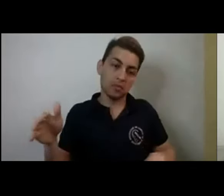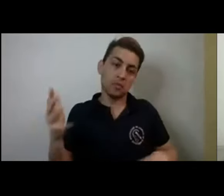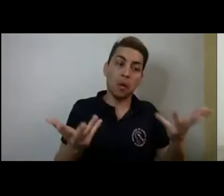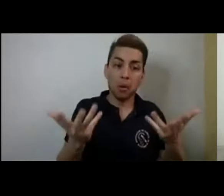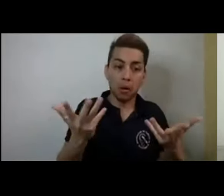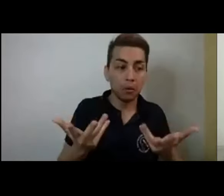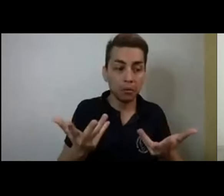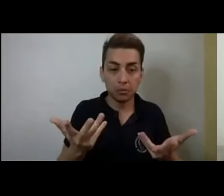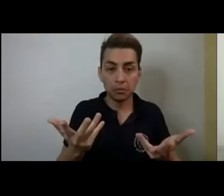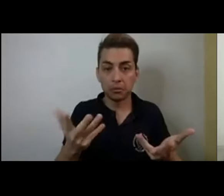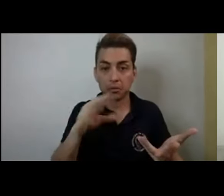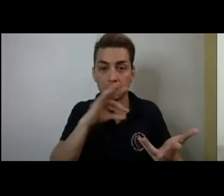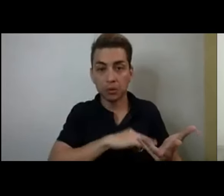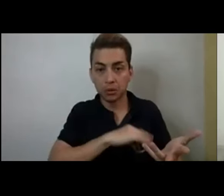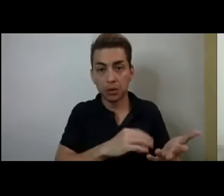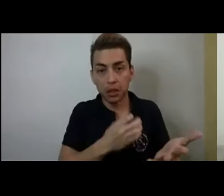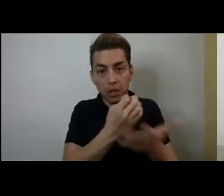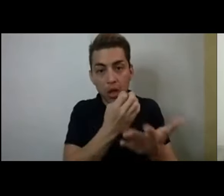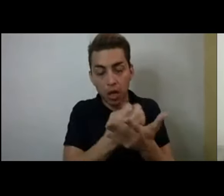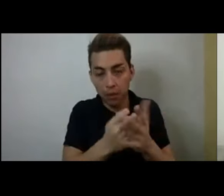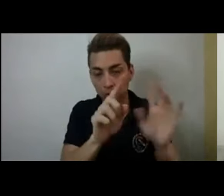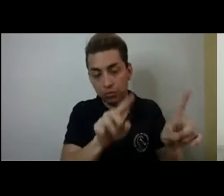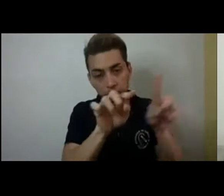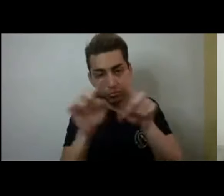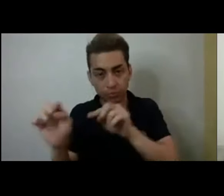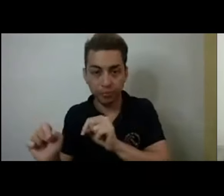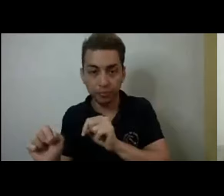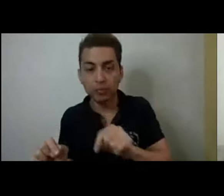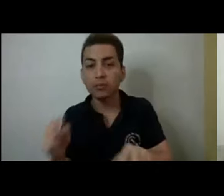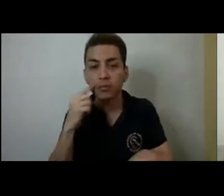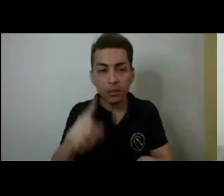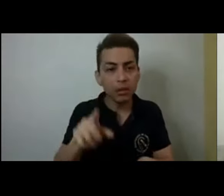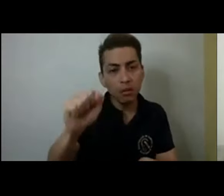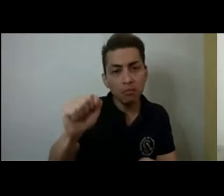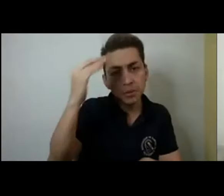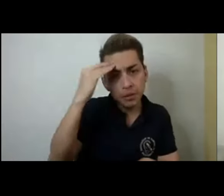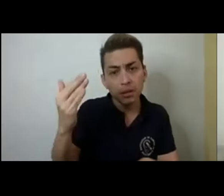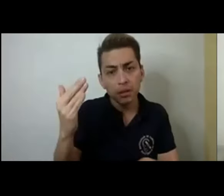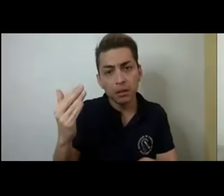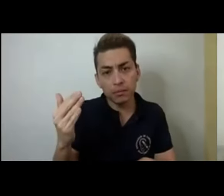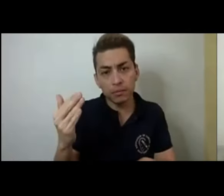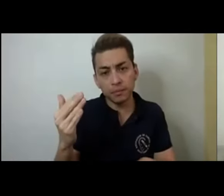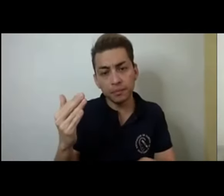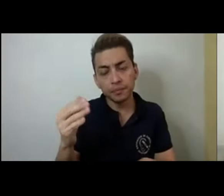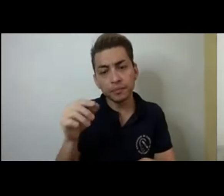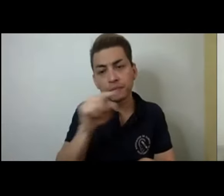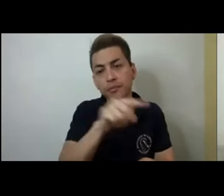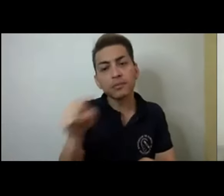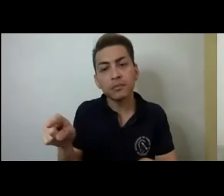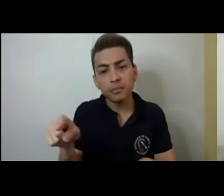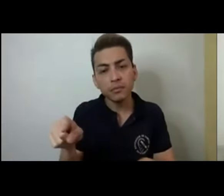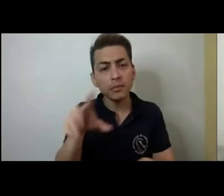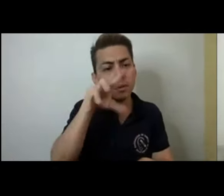factors. Strengthening the education mechanism to expand capacity and resource infrastructure to